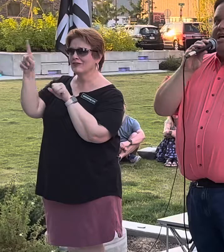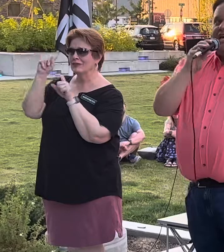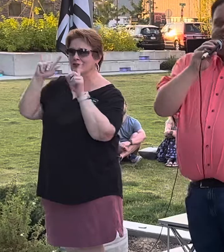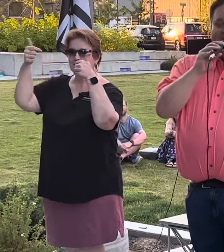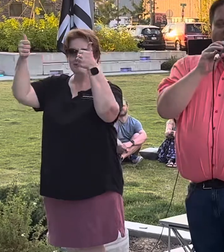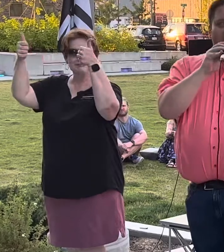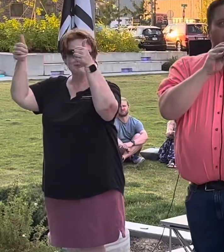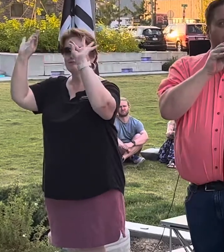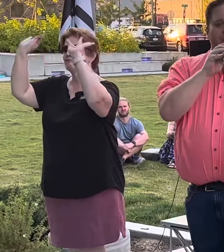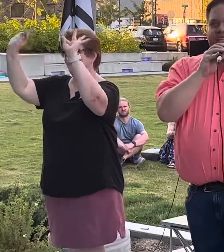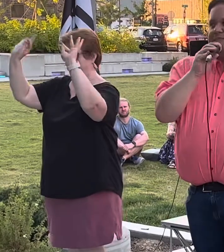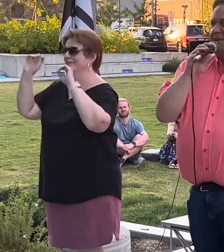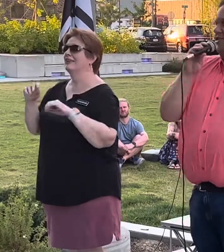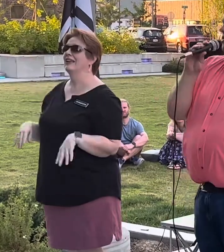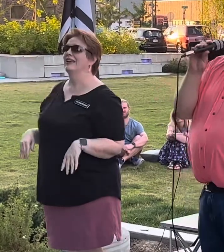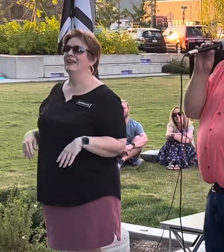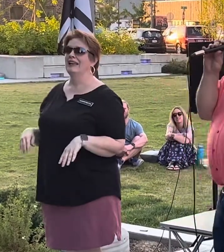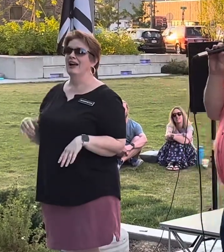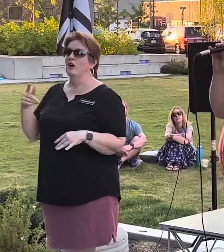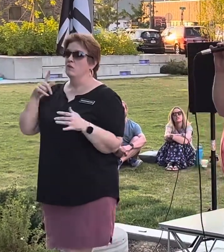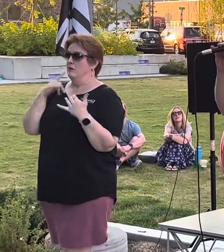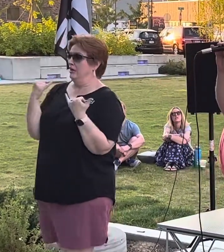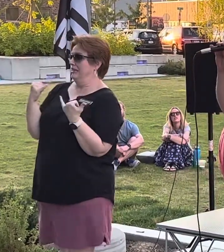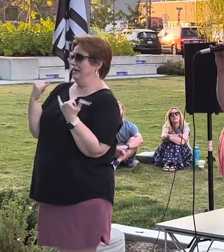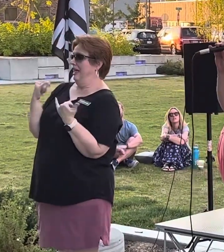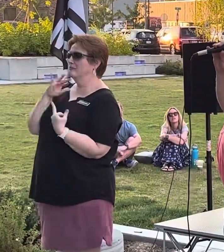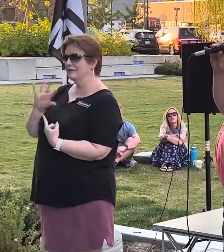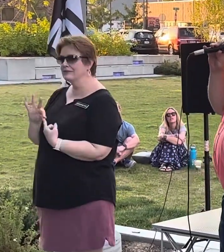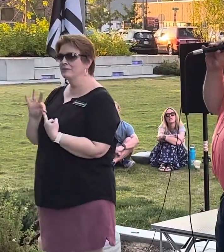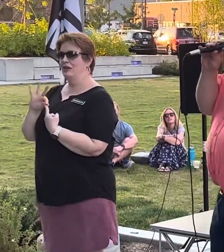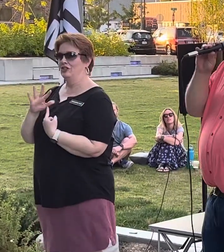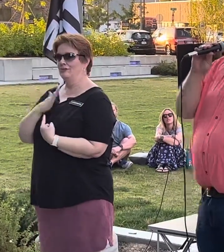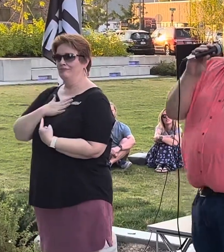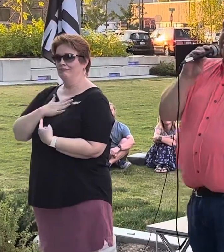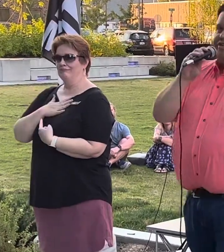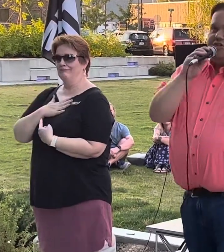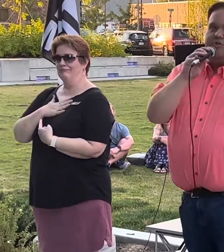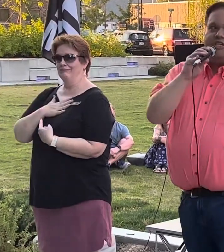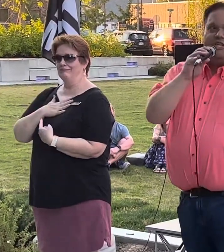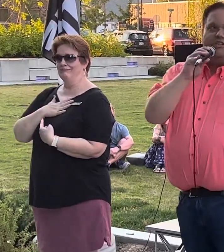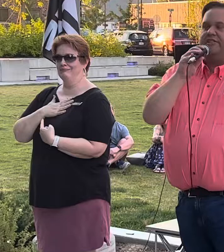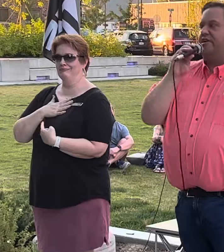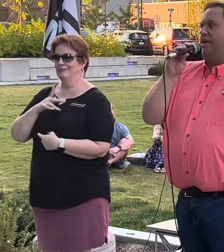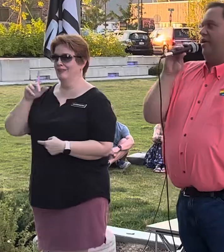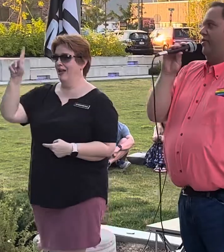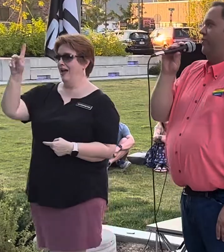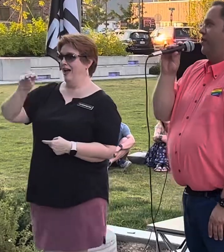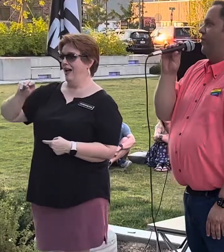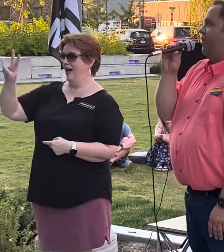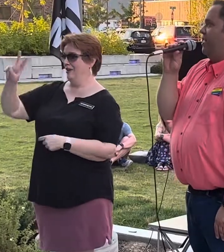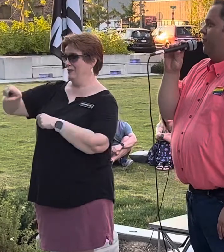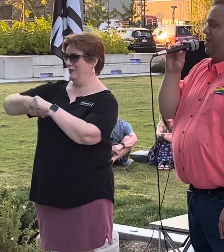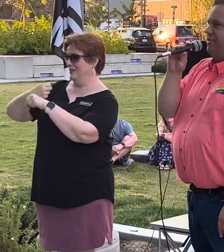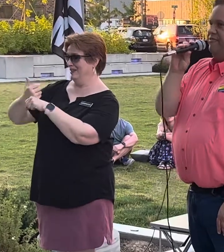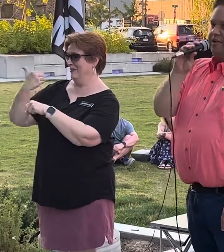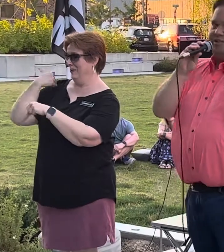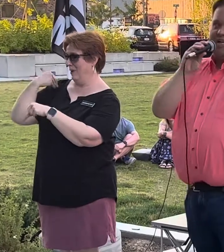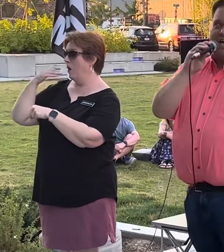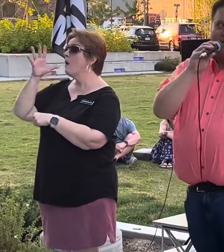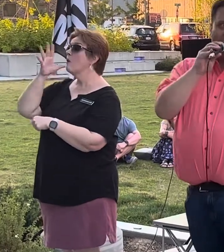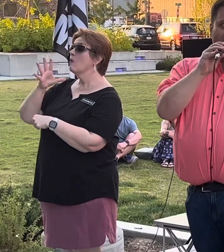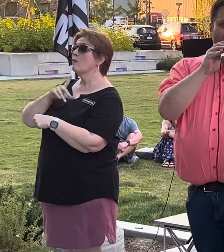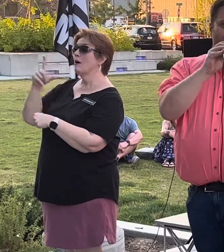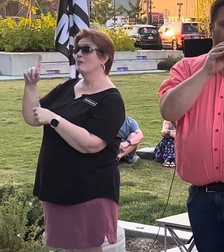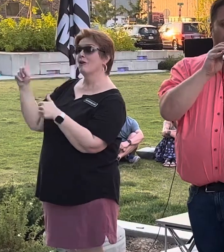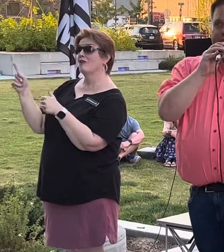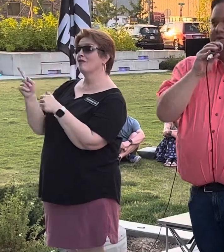me. This is a really special time for me because 102 years ago, when women first